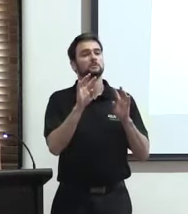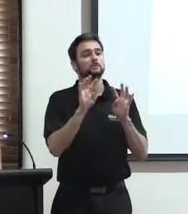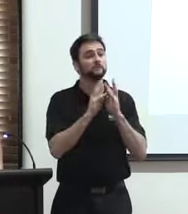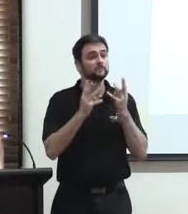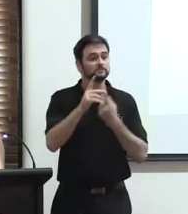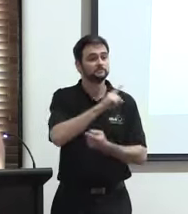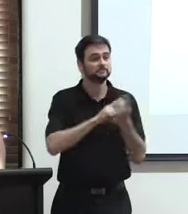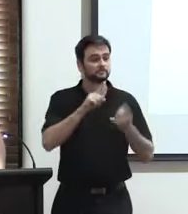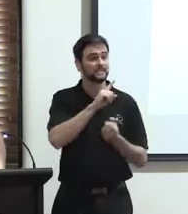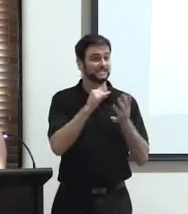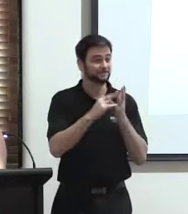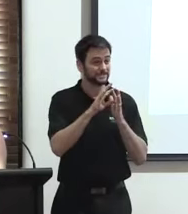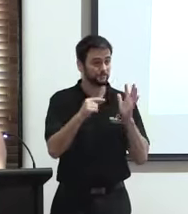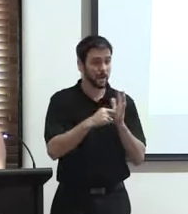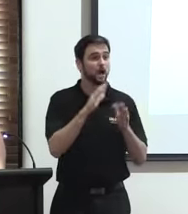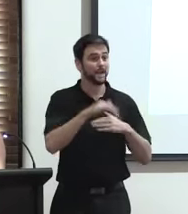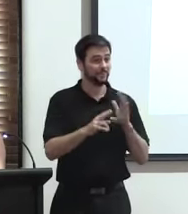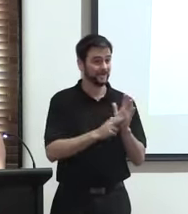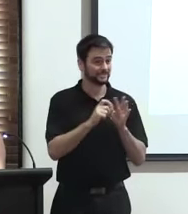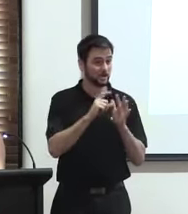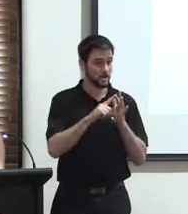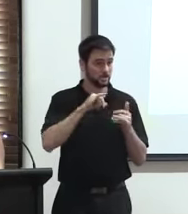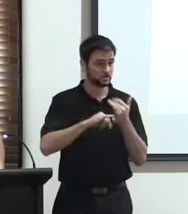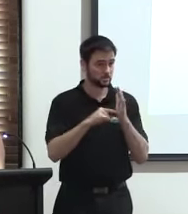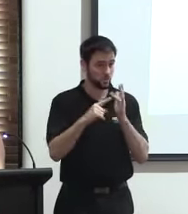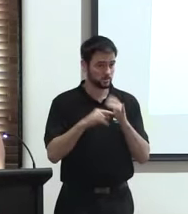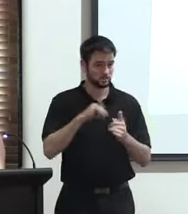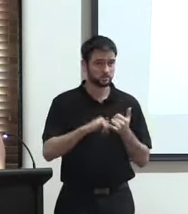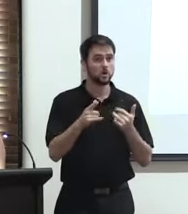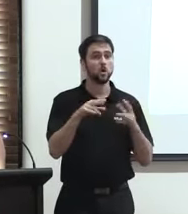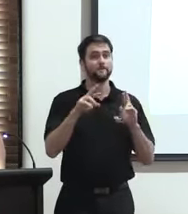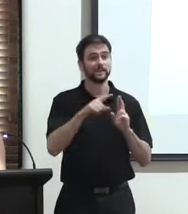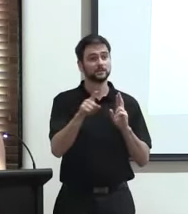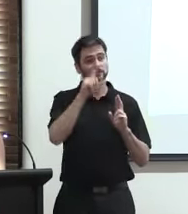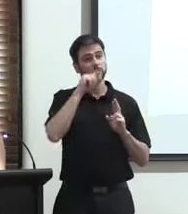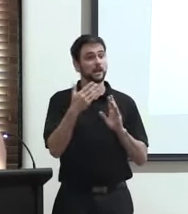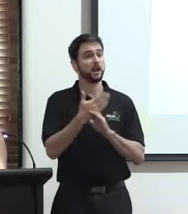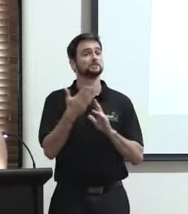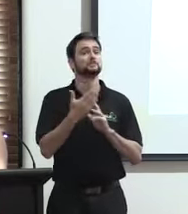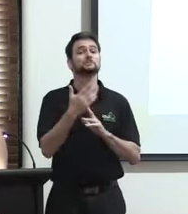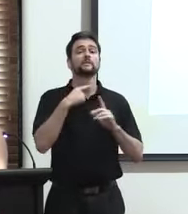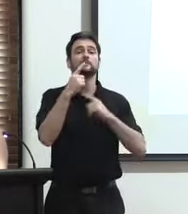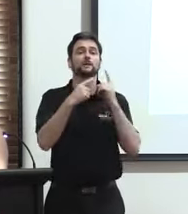Conference in September on the NDIS too, so make sure you grab some information on that outside the door.